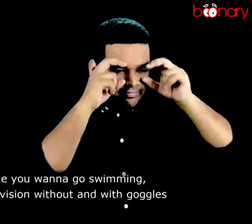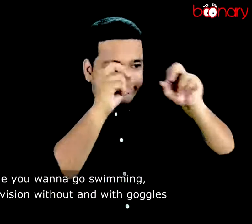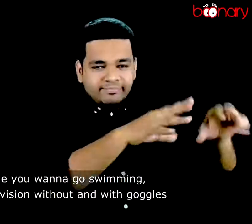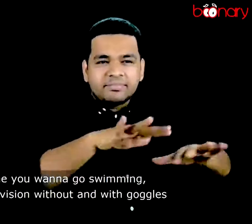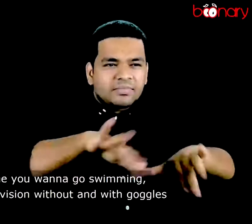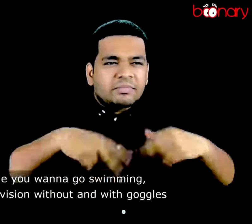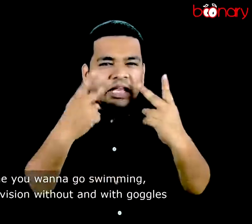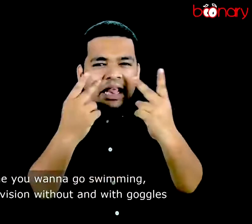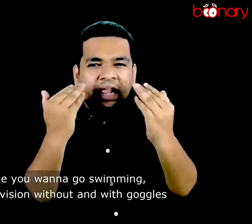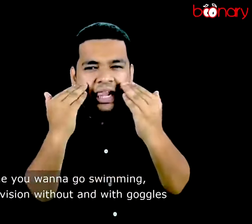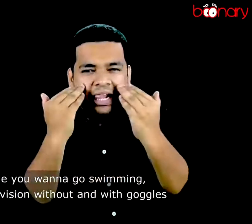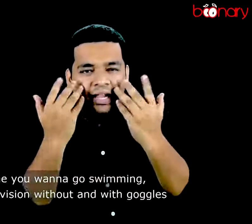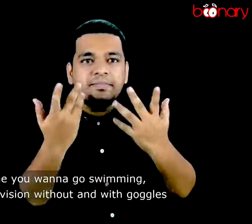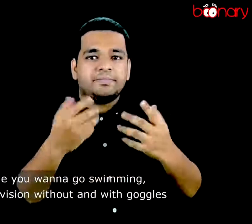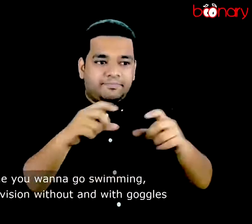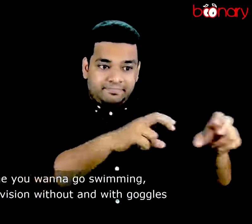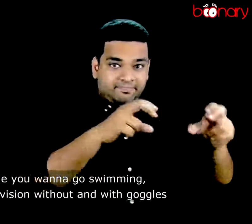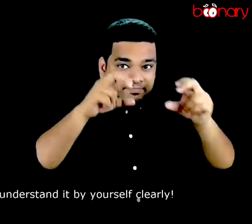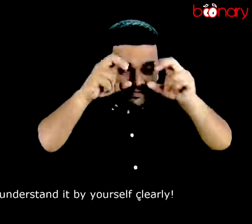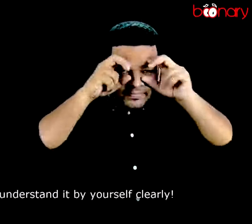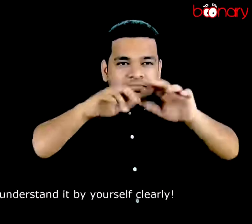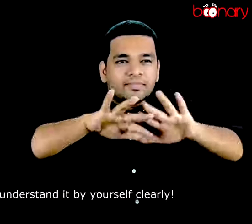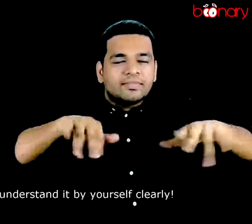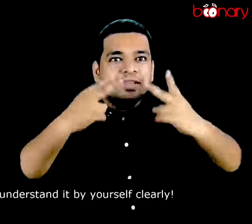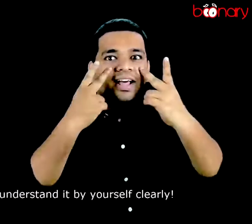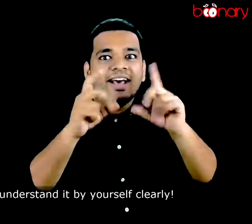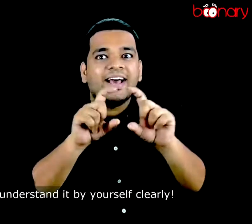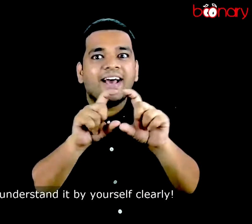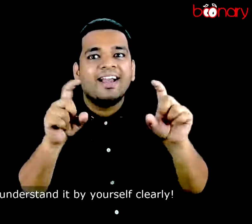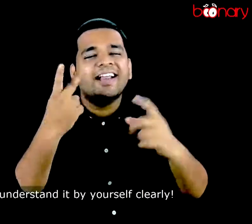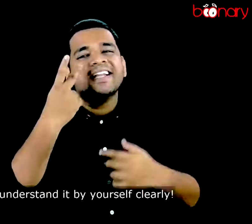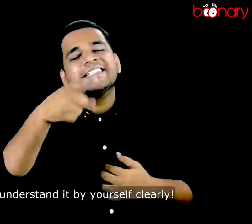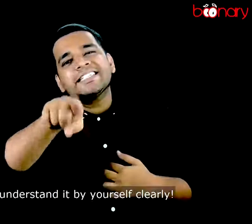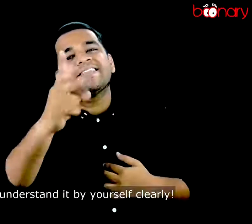check your vision without and with goggles and you will understand it clearly by yourself.